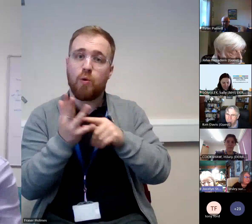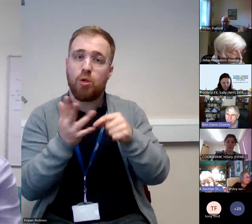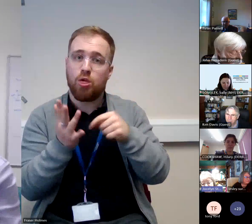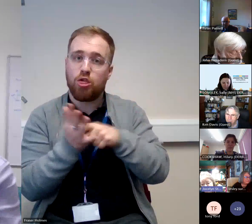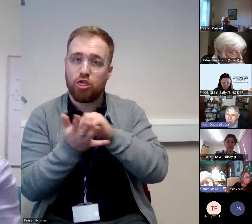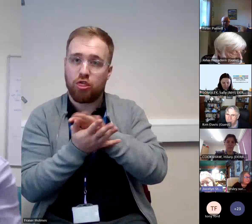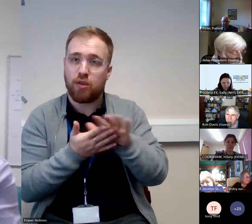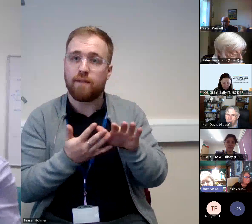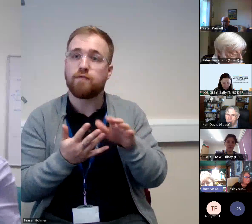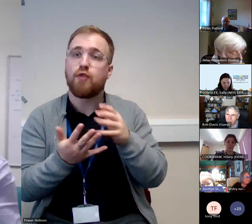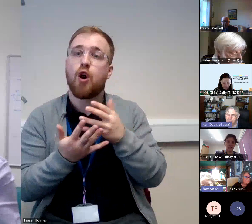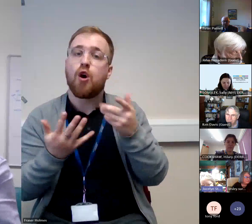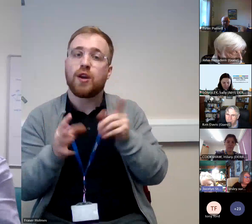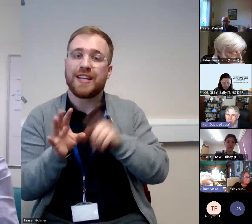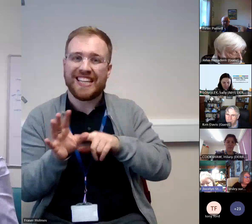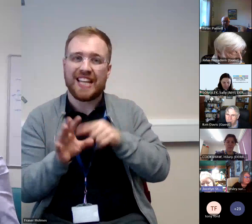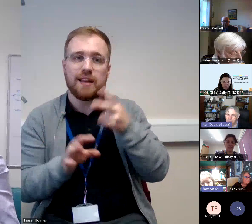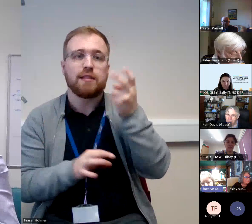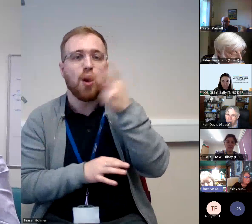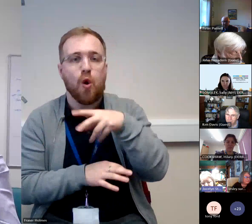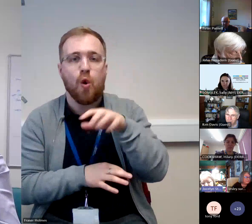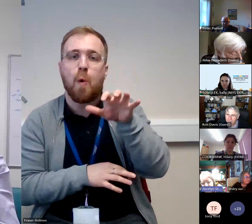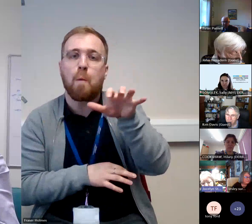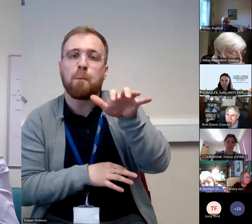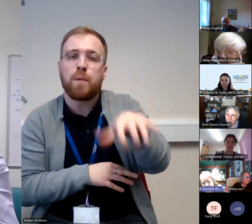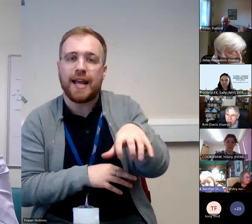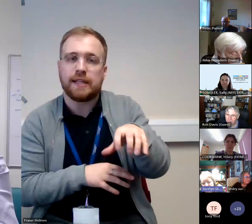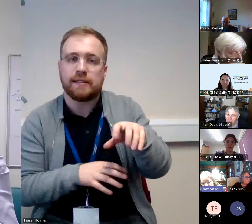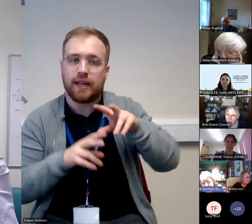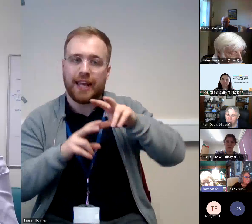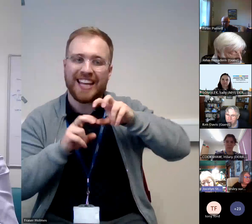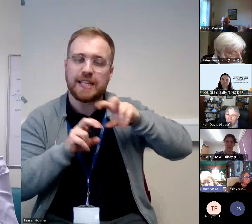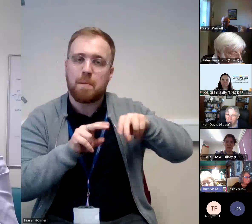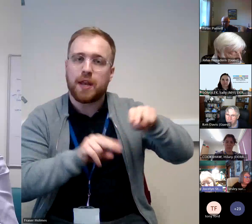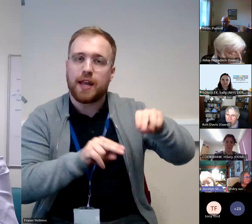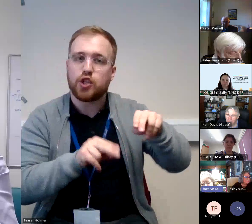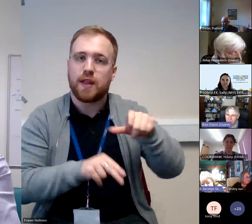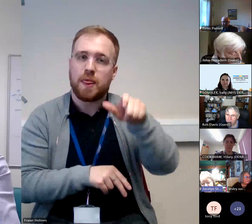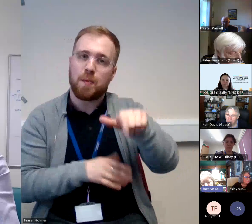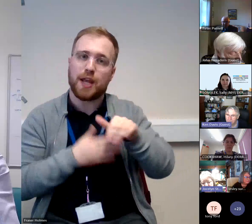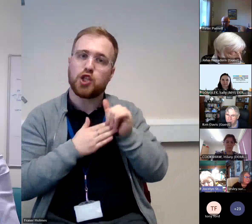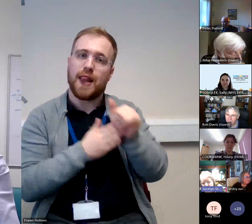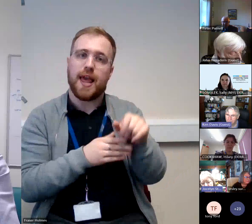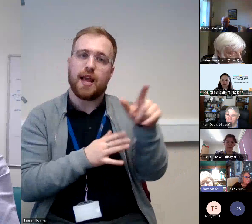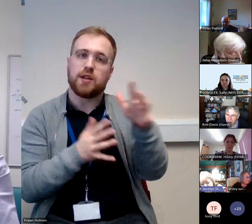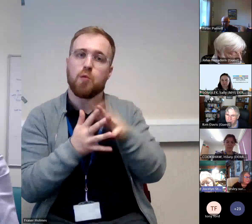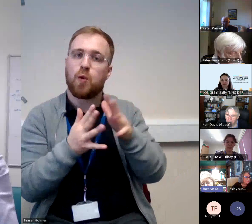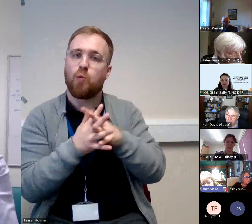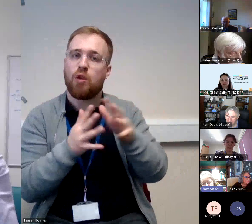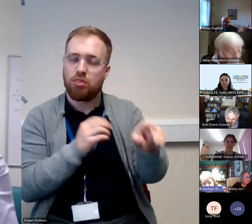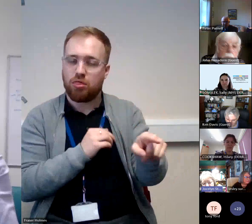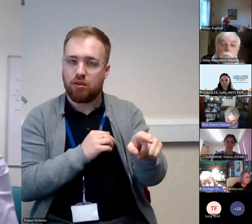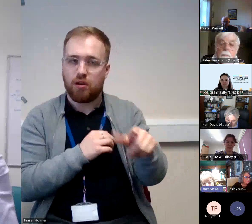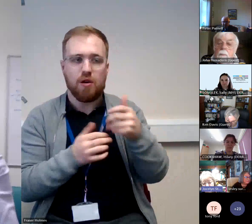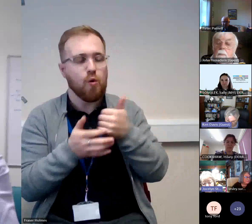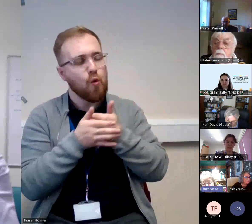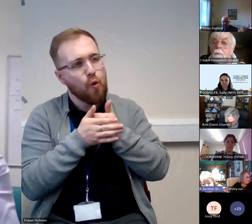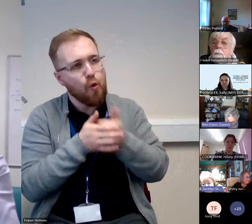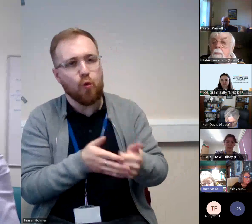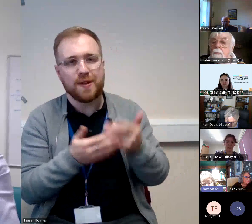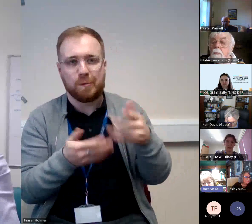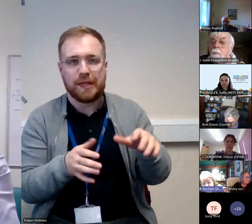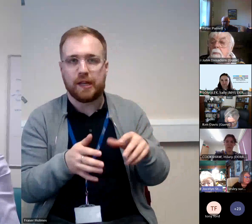did the old Place examinations, patient-led ones at Whitworth, and there has always been a problem with